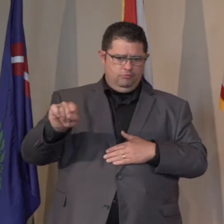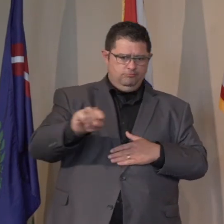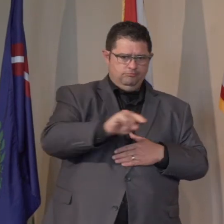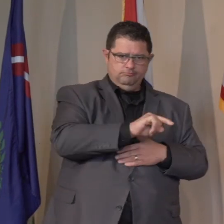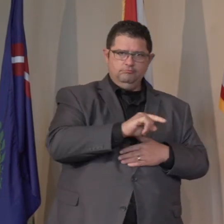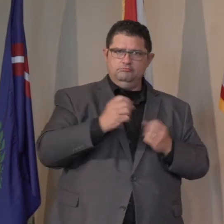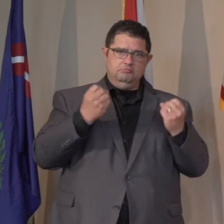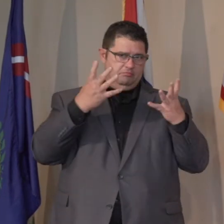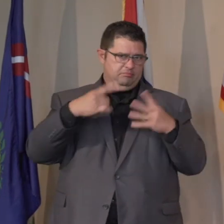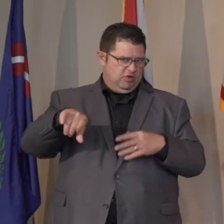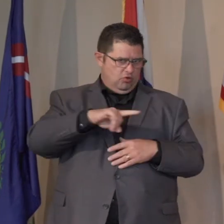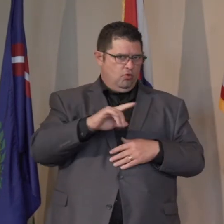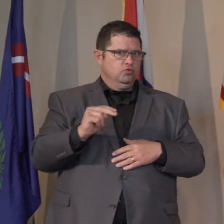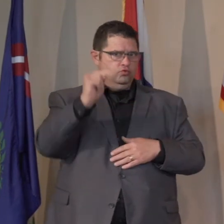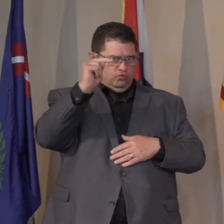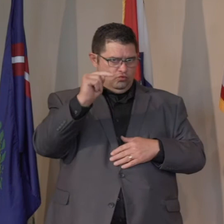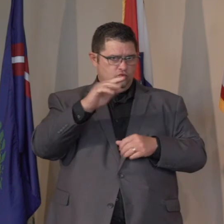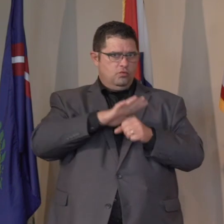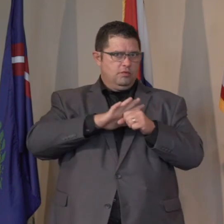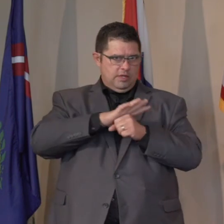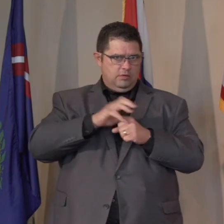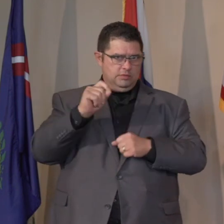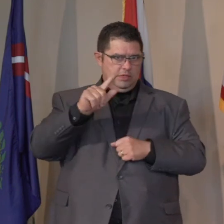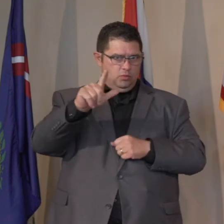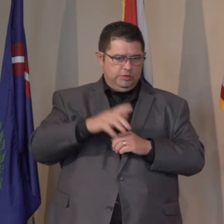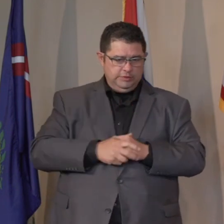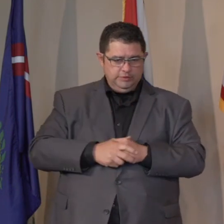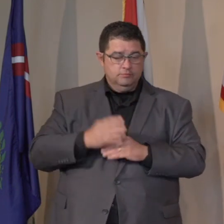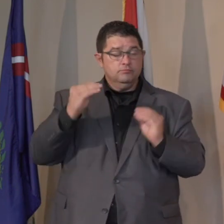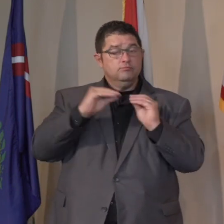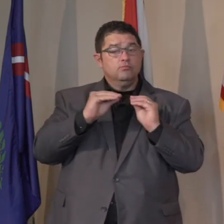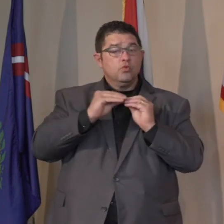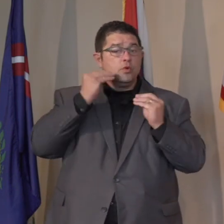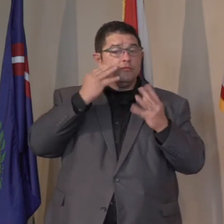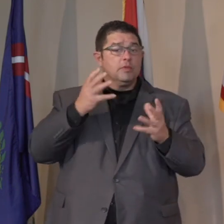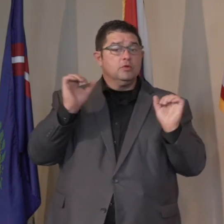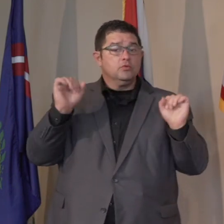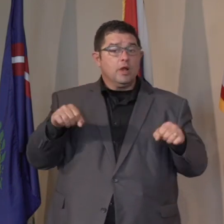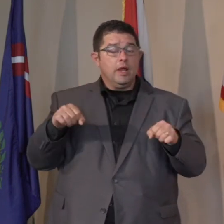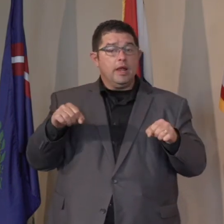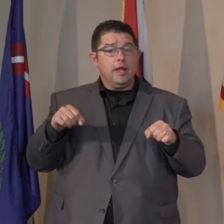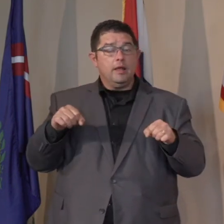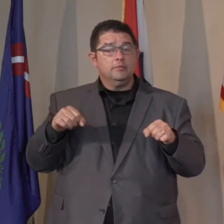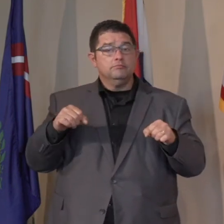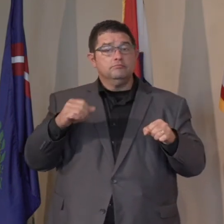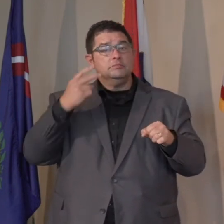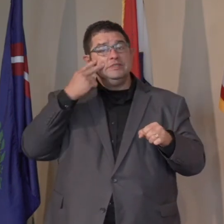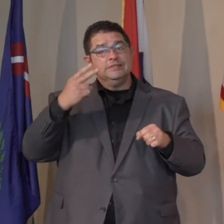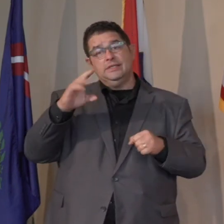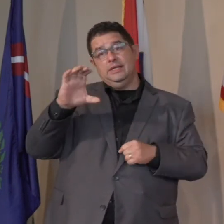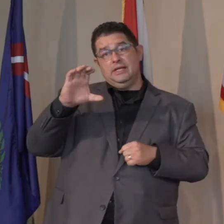these also in North St. Louis County. For more information, you can see